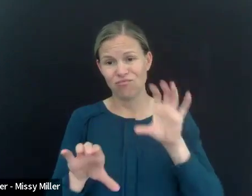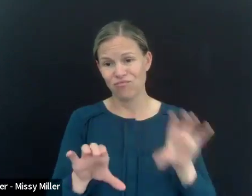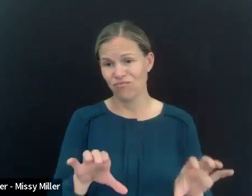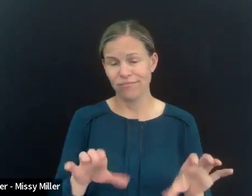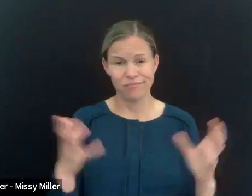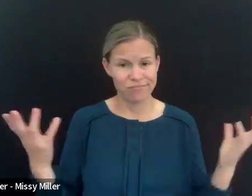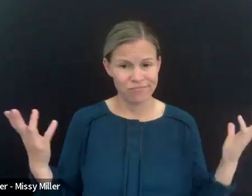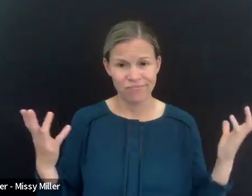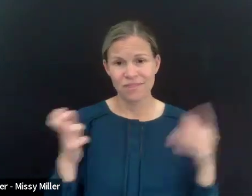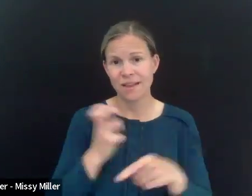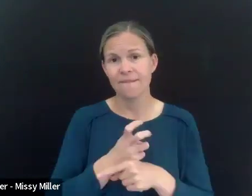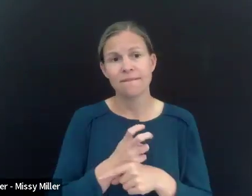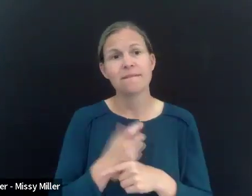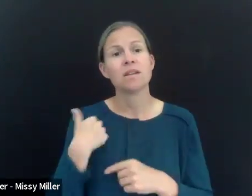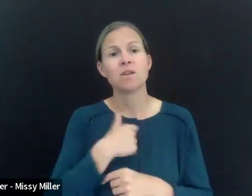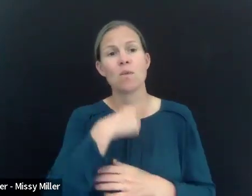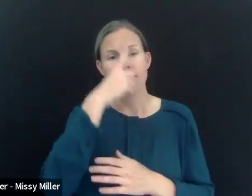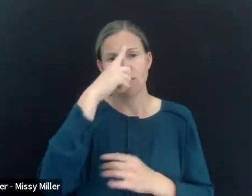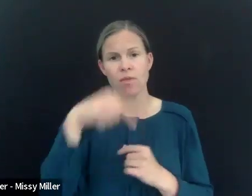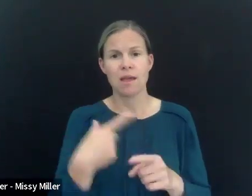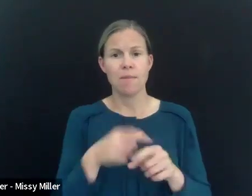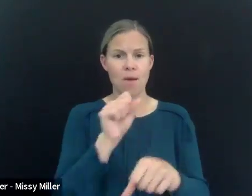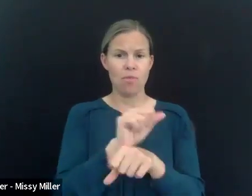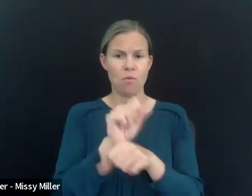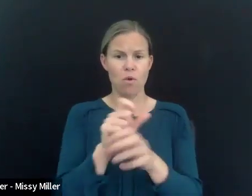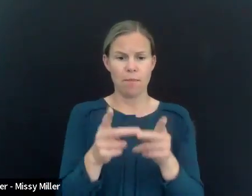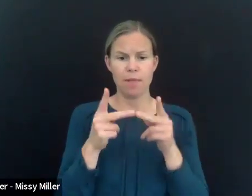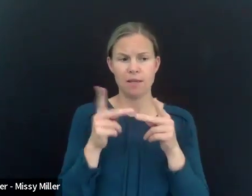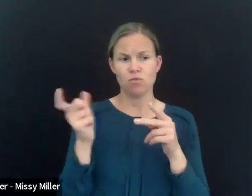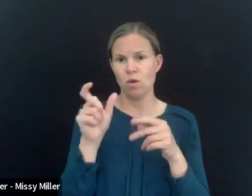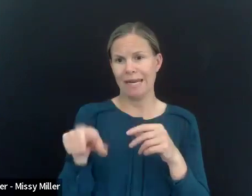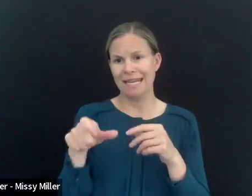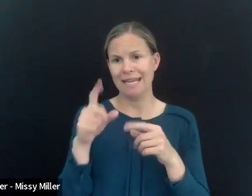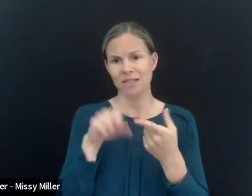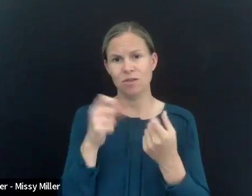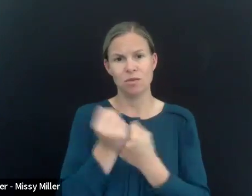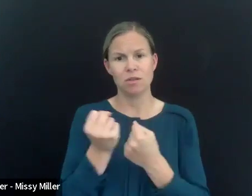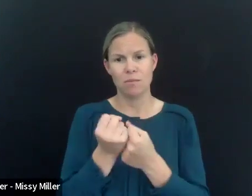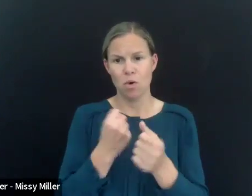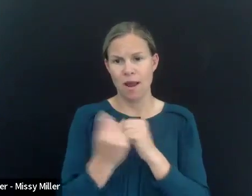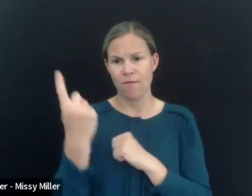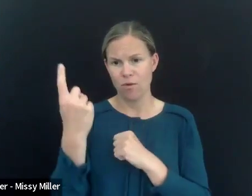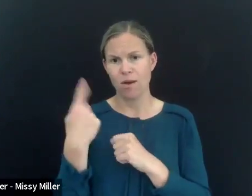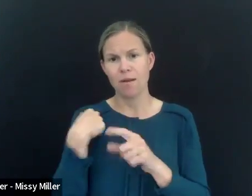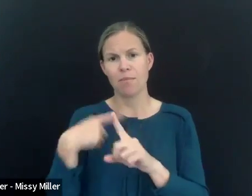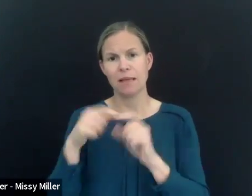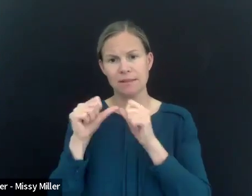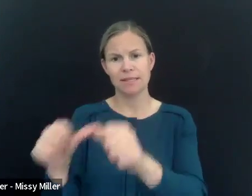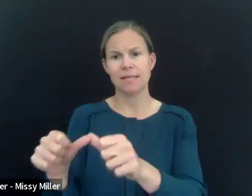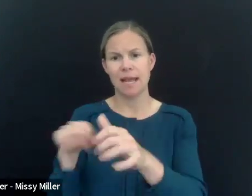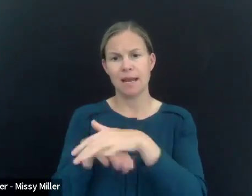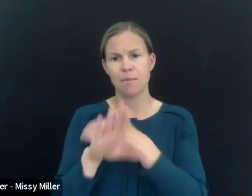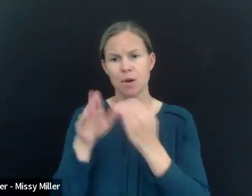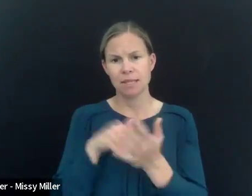next thing I would say, we really have to think about what the workforce needs to look like in order to support and sustain a birth center, right? We need